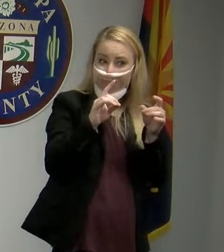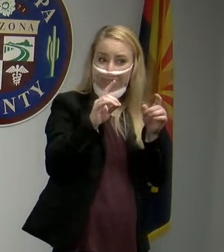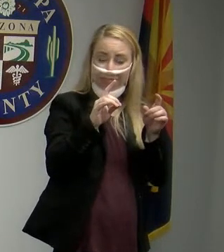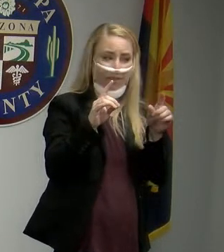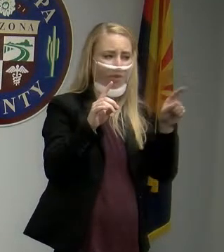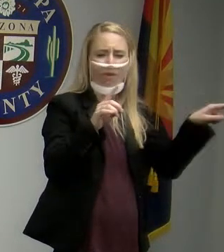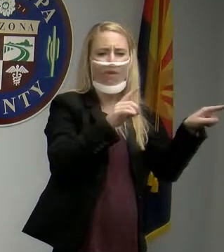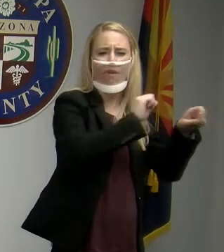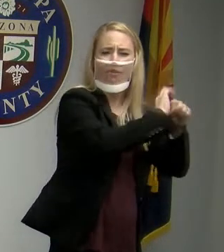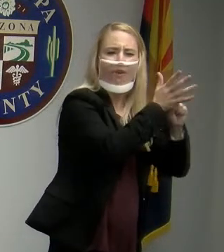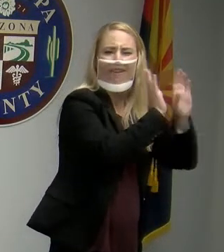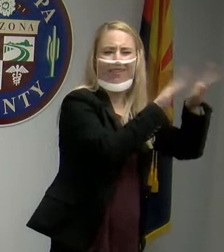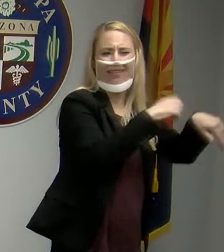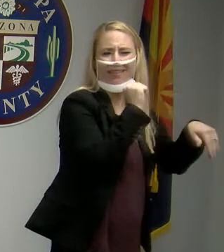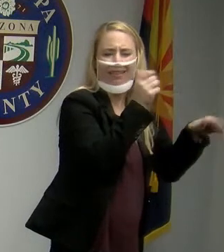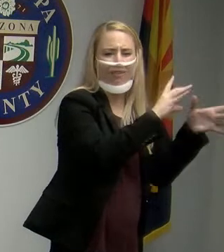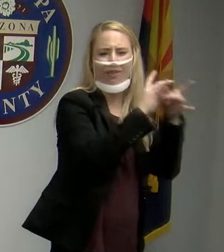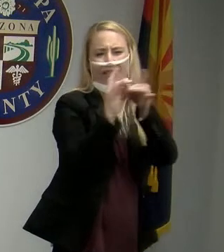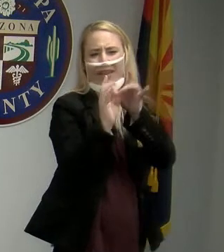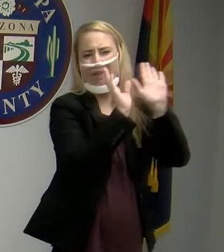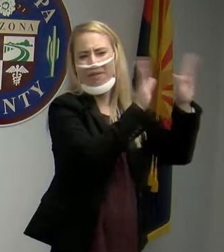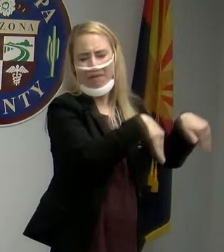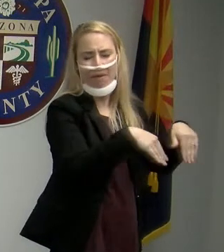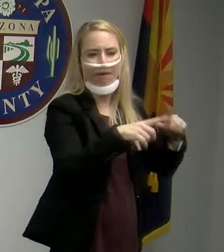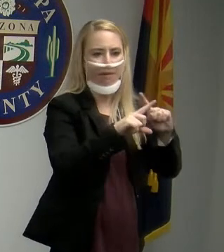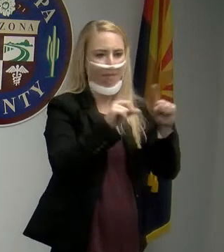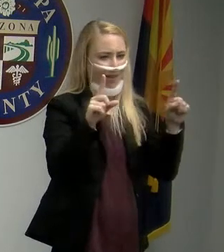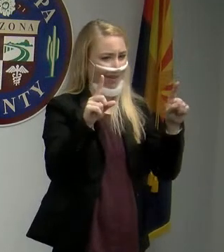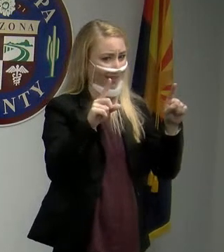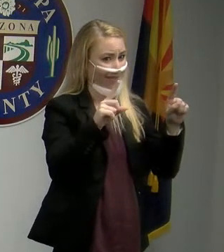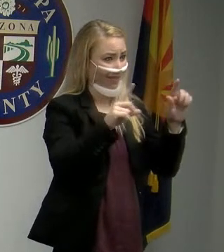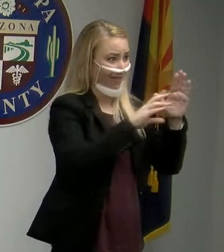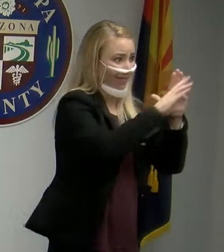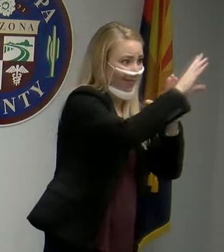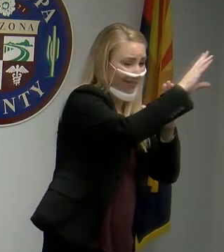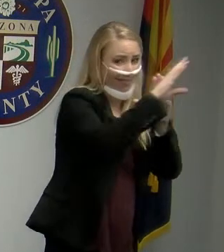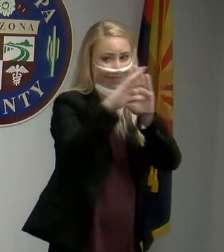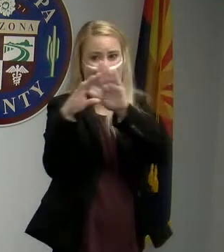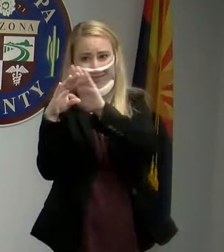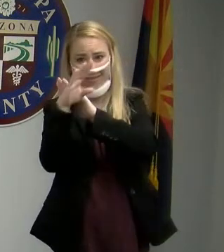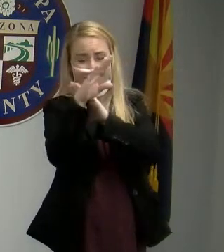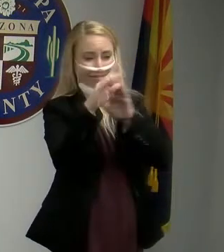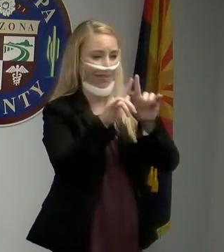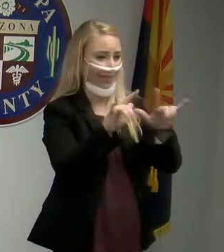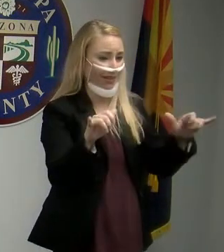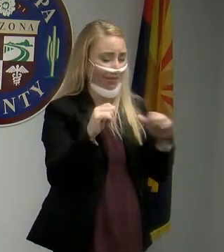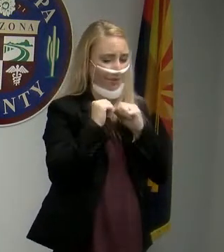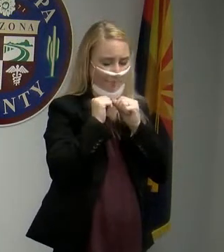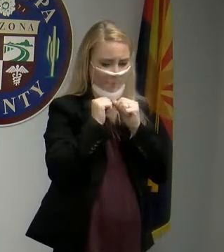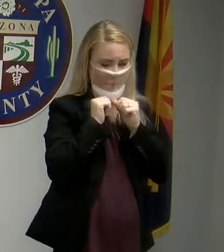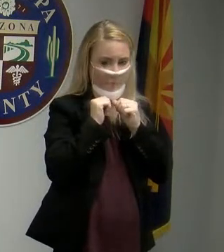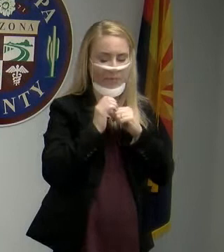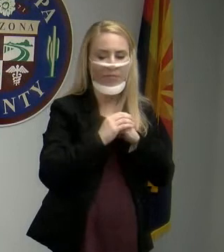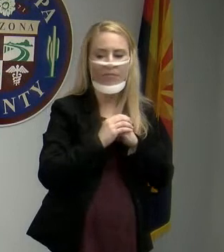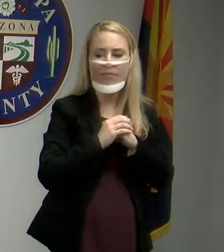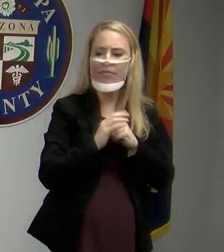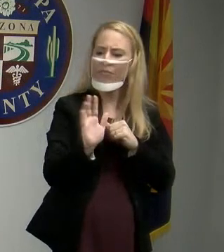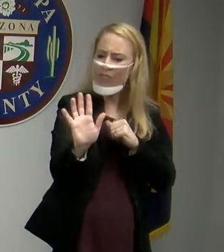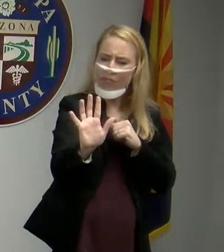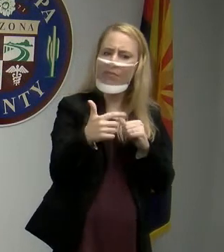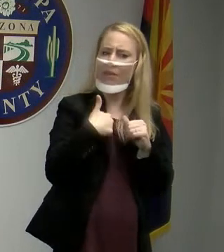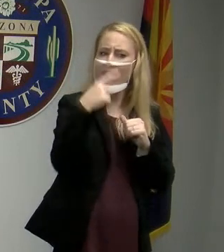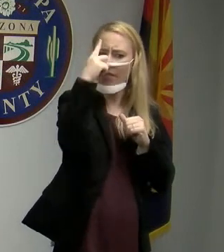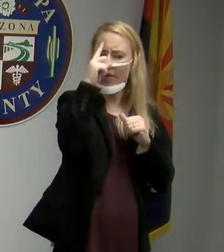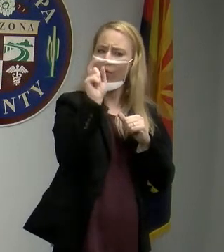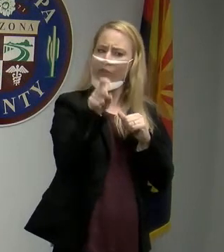significant of an impact and that we shouldn't be paying too much attention to this. Well, I think you should be paying attention to this.